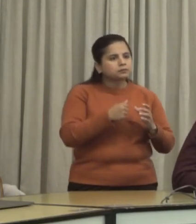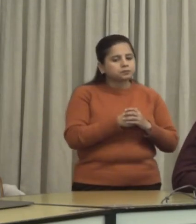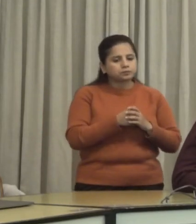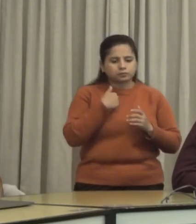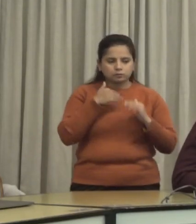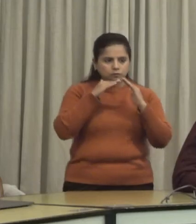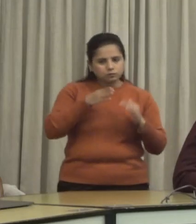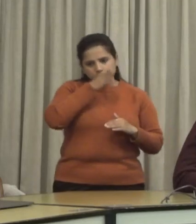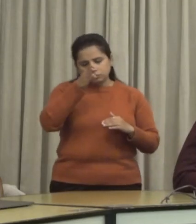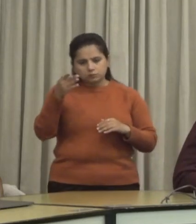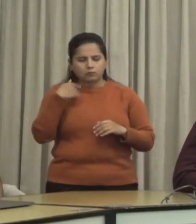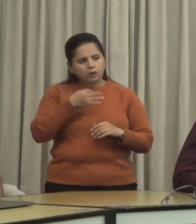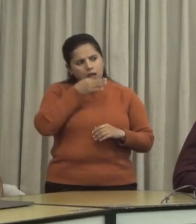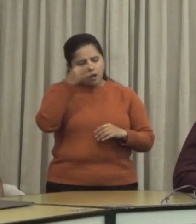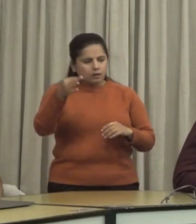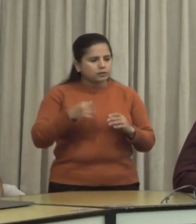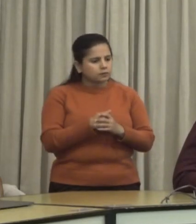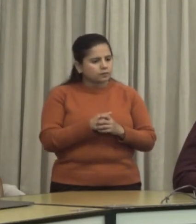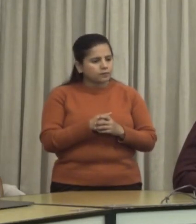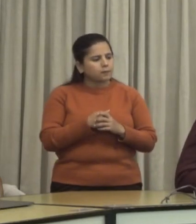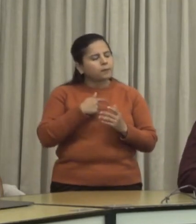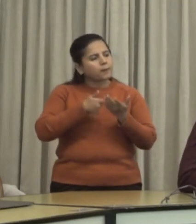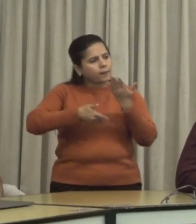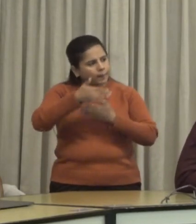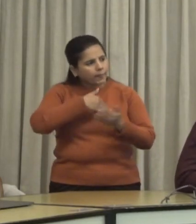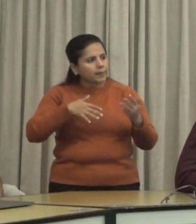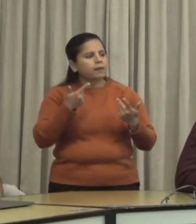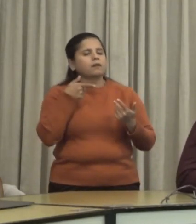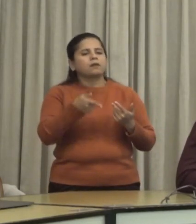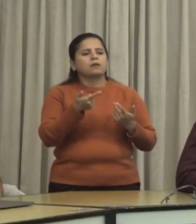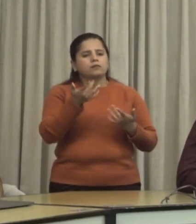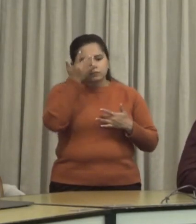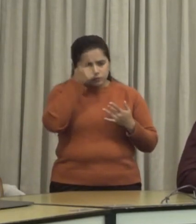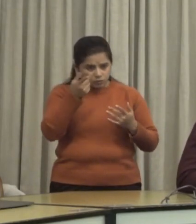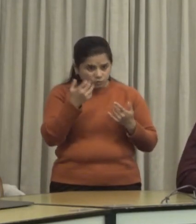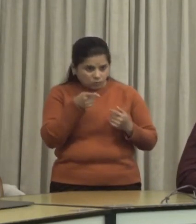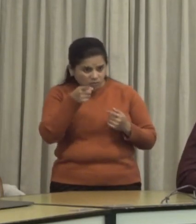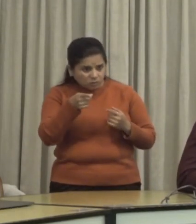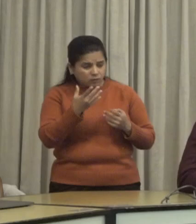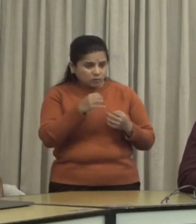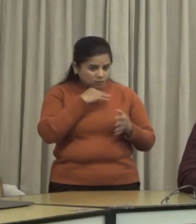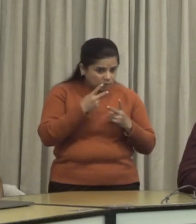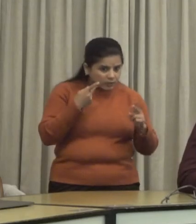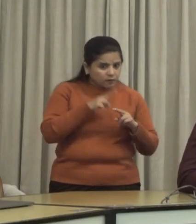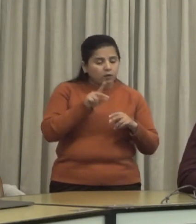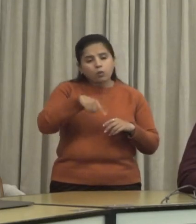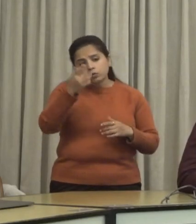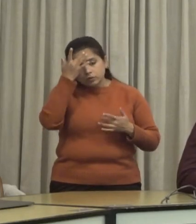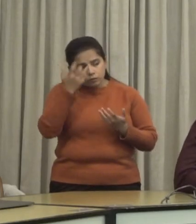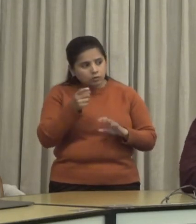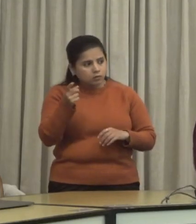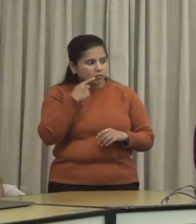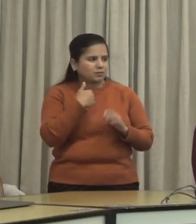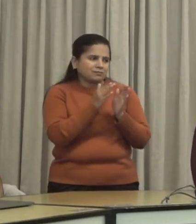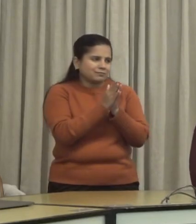I visit homes now and I ask relatives or the patient that, would you like to get intubated if you fall sick tomorrow? And they